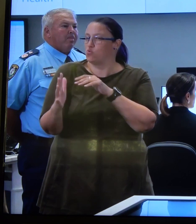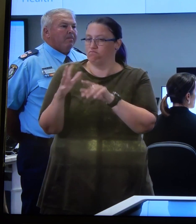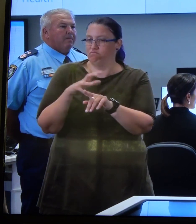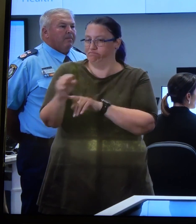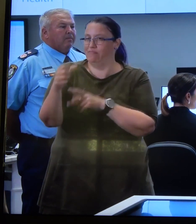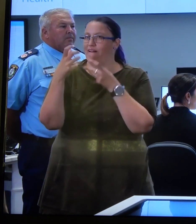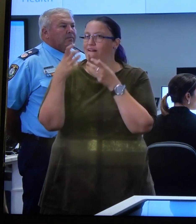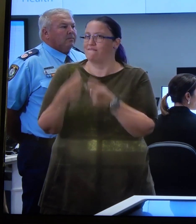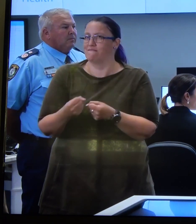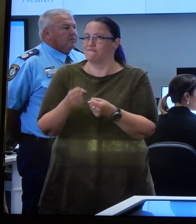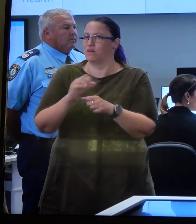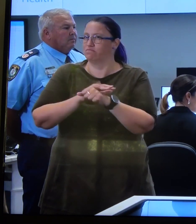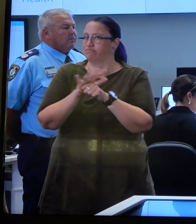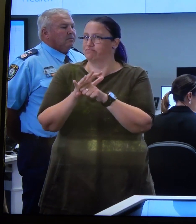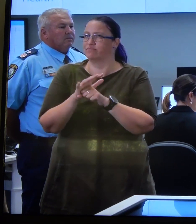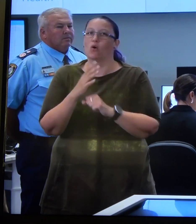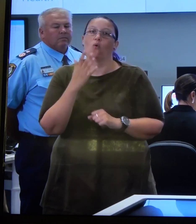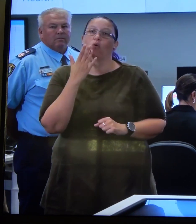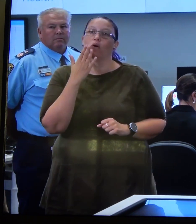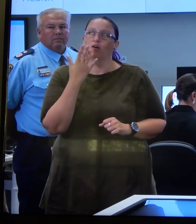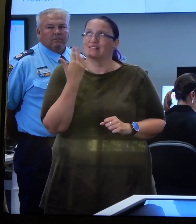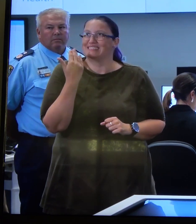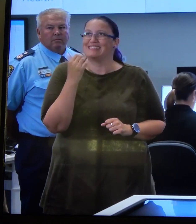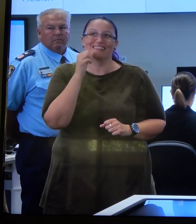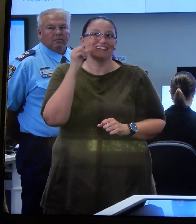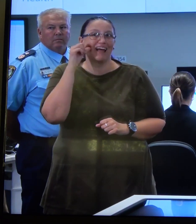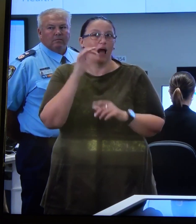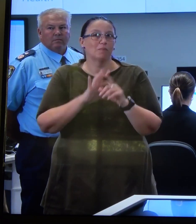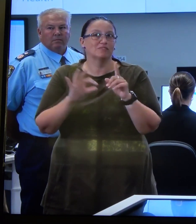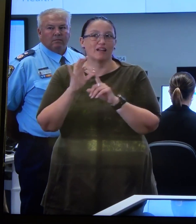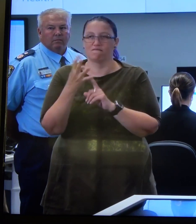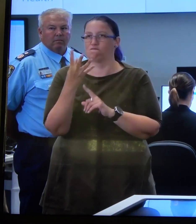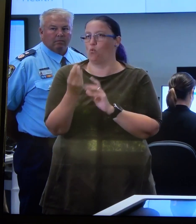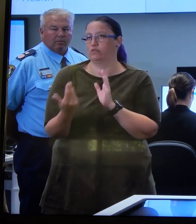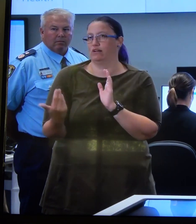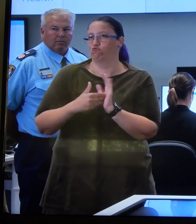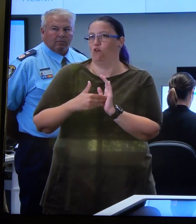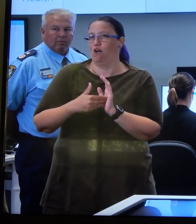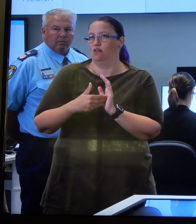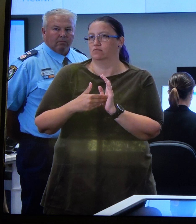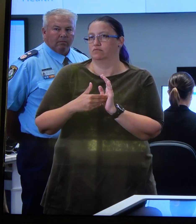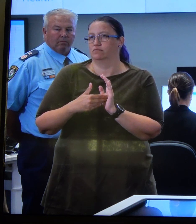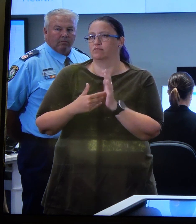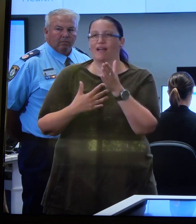So it's 40 cases since we last updated the media yesterday.